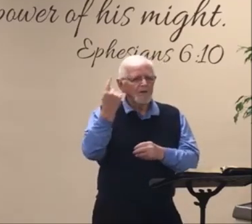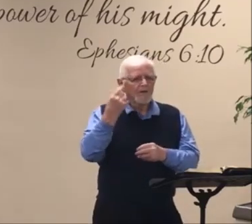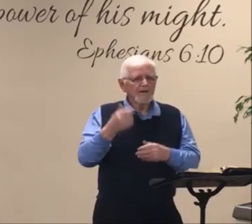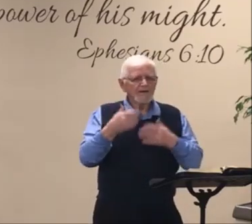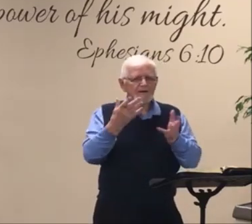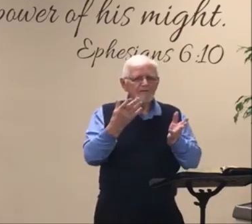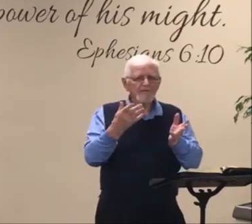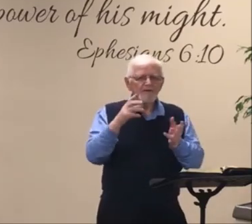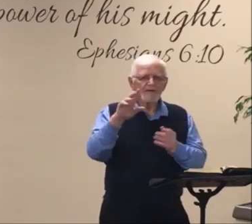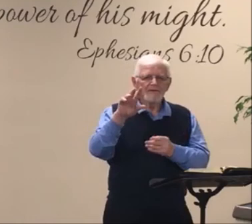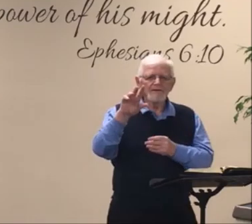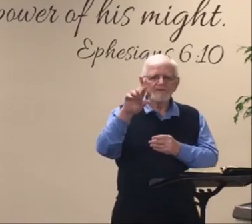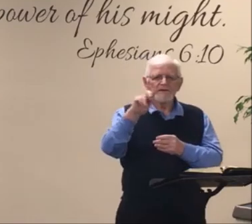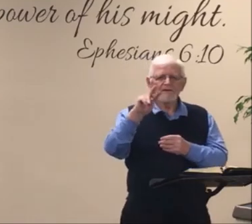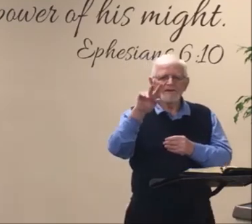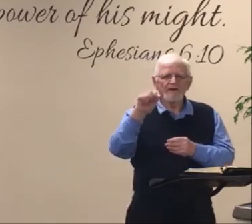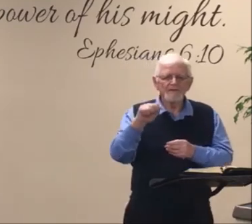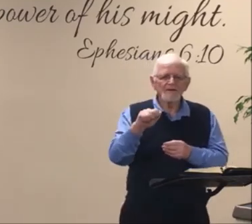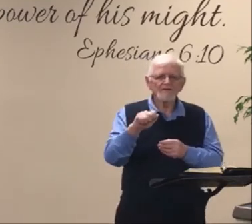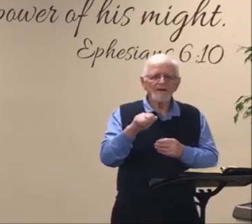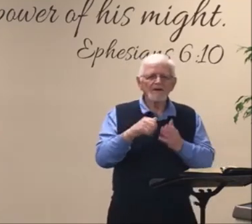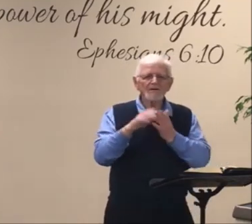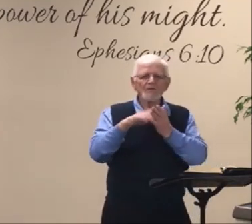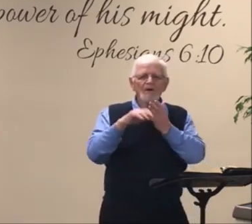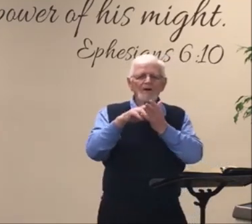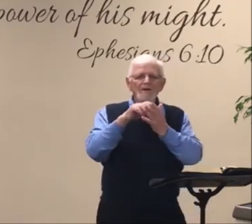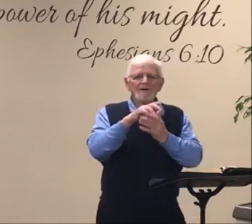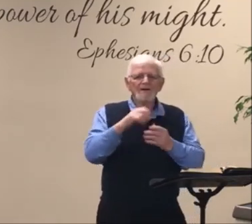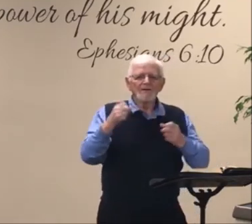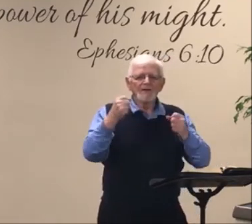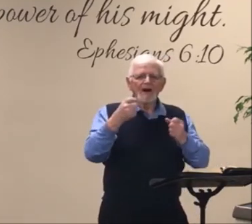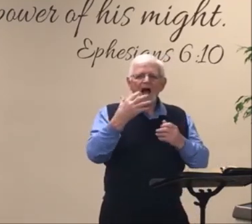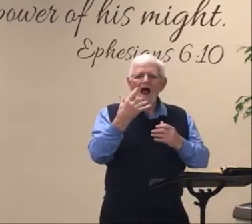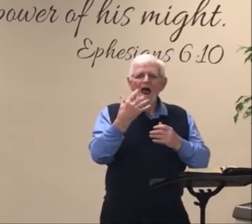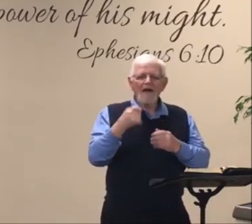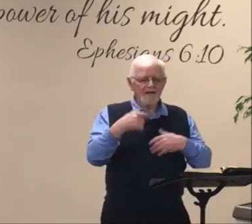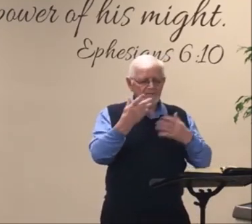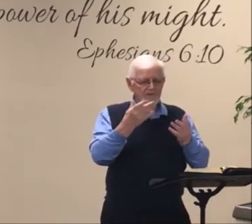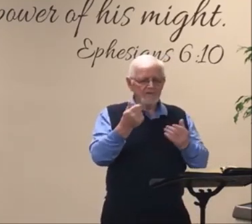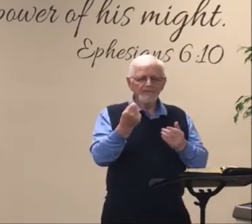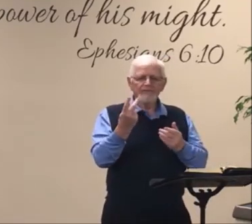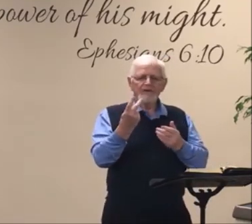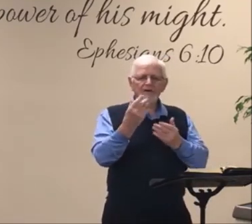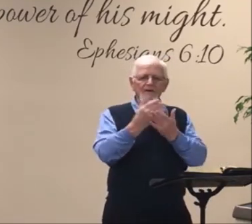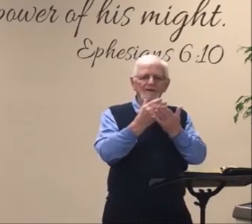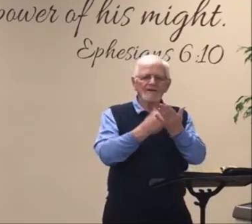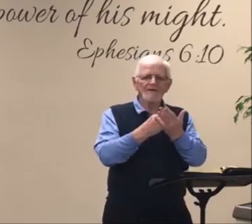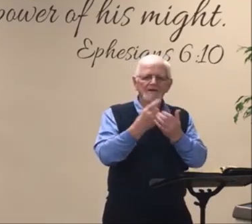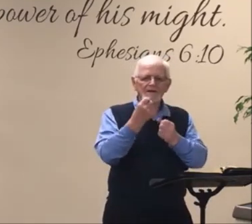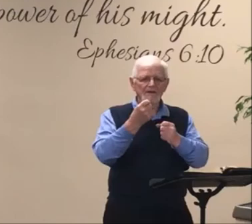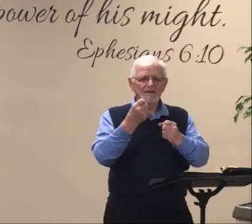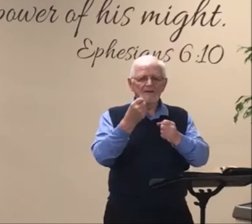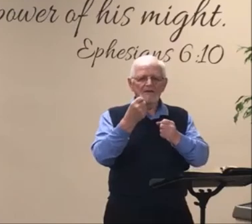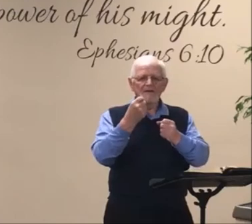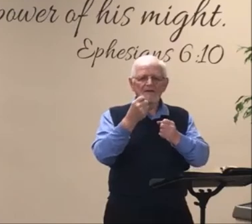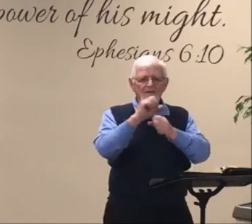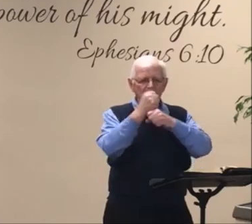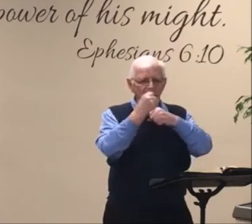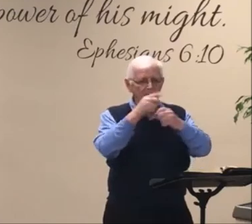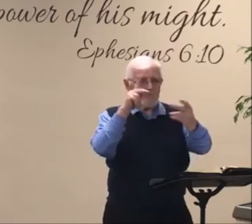with a canvas, a brush, an easel, and a palette of colors. I could give you a few lessons, but producing the masterpiece is up to